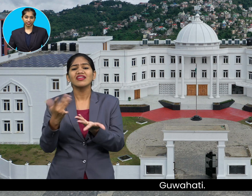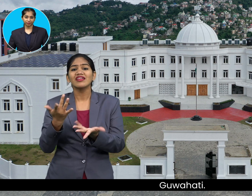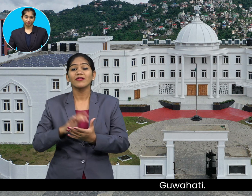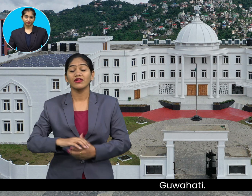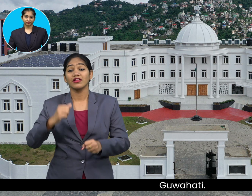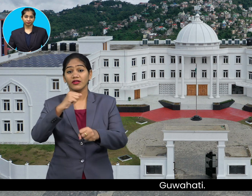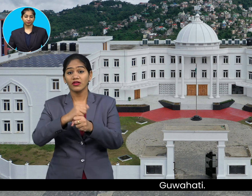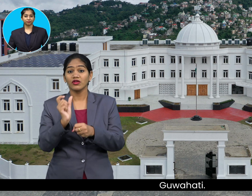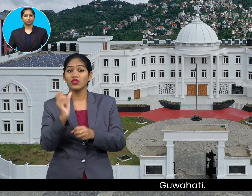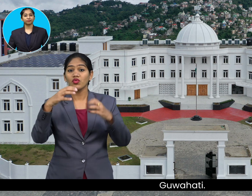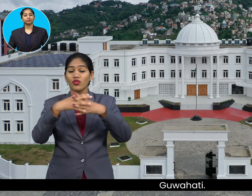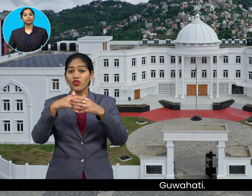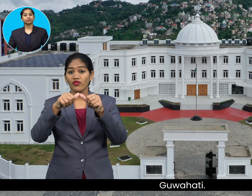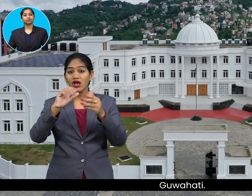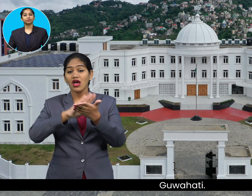Guwahati.